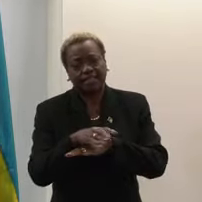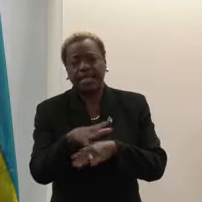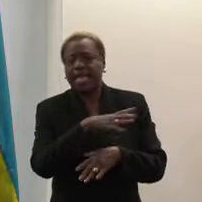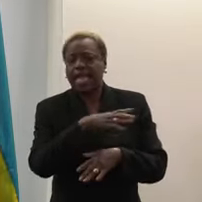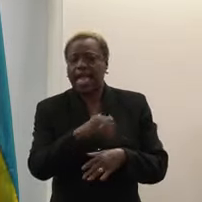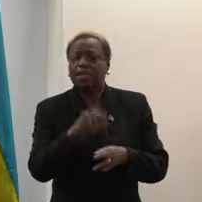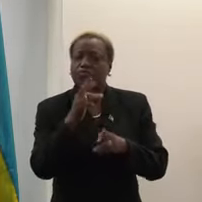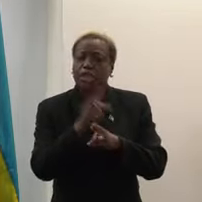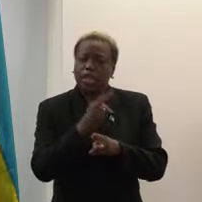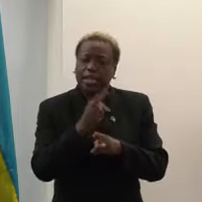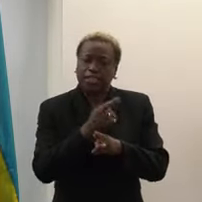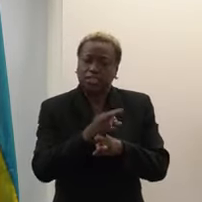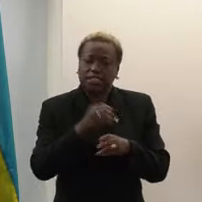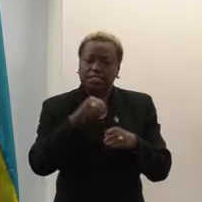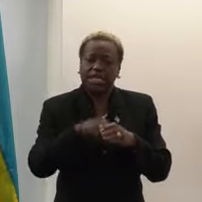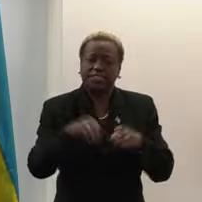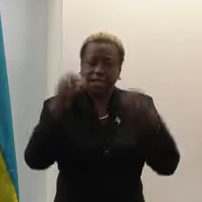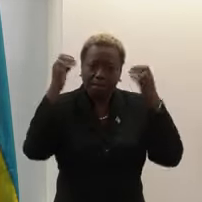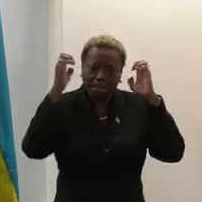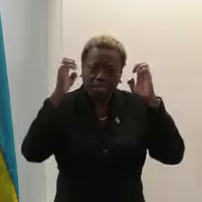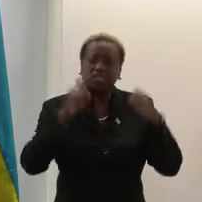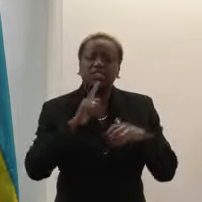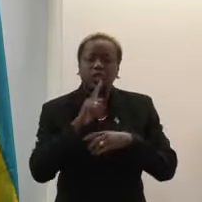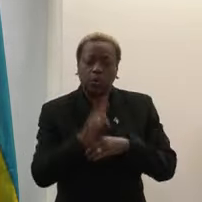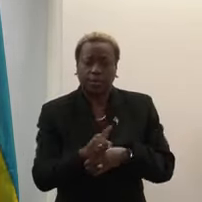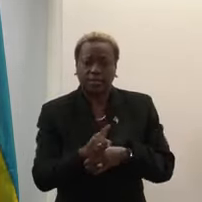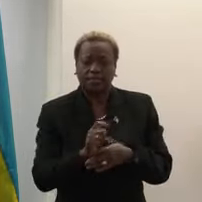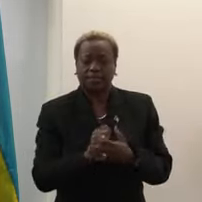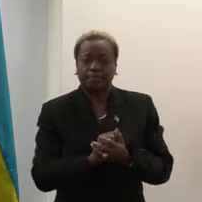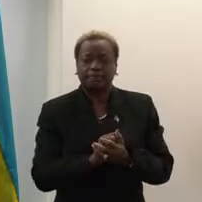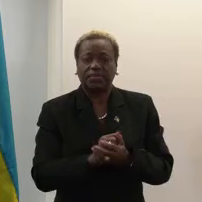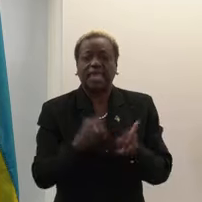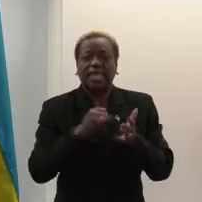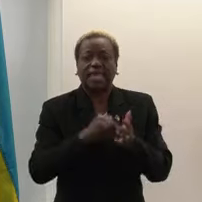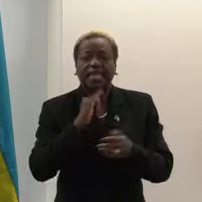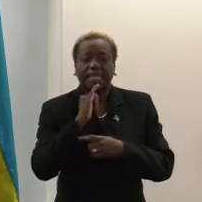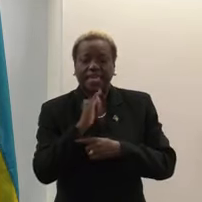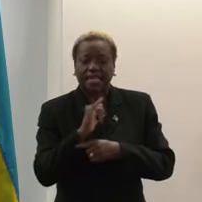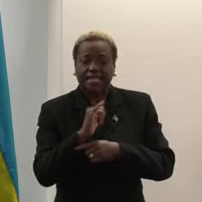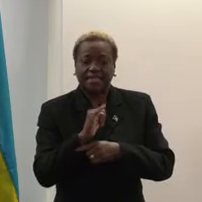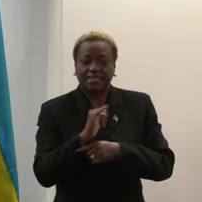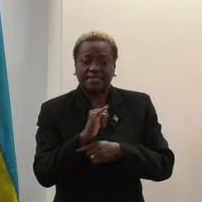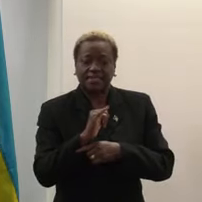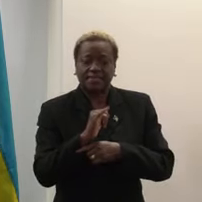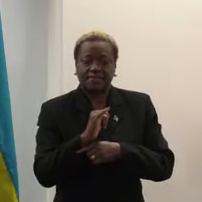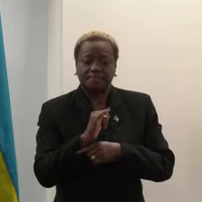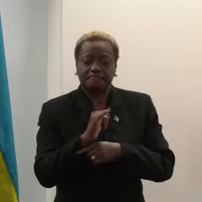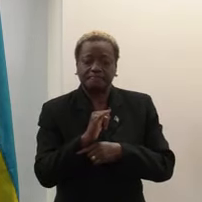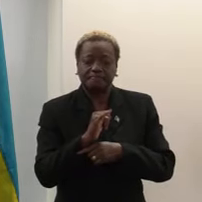the regulations in the emergency orders. It is